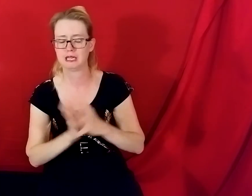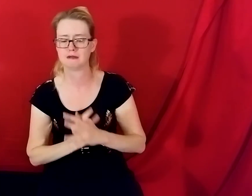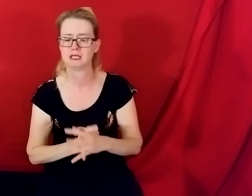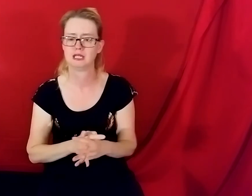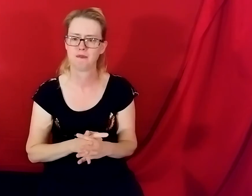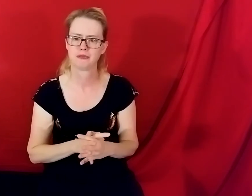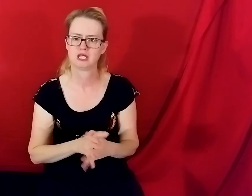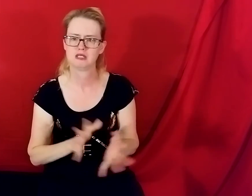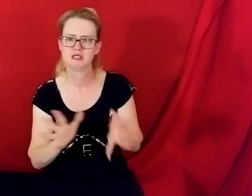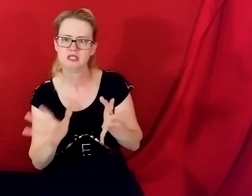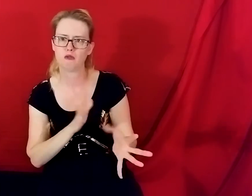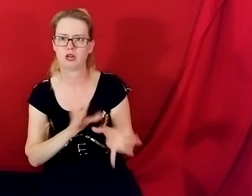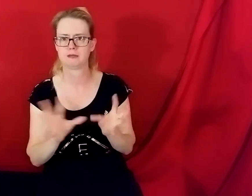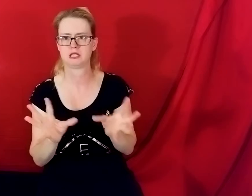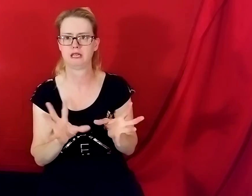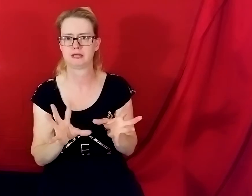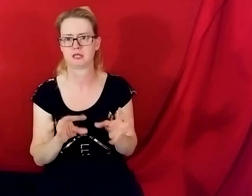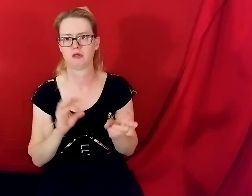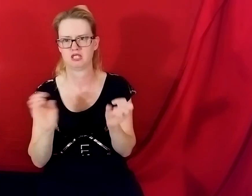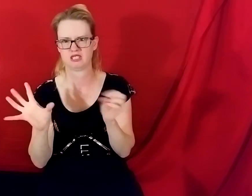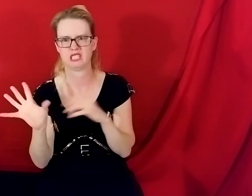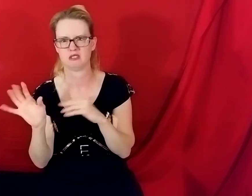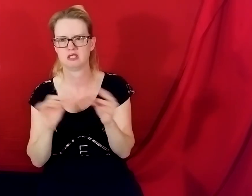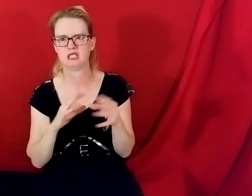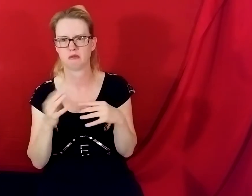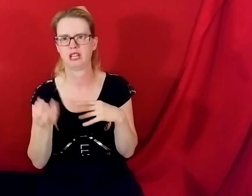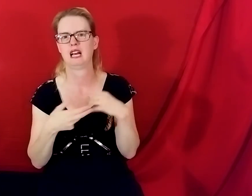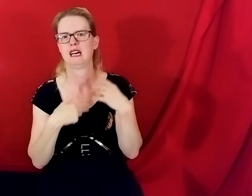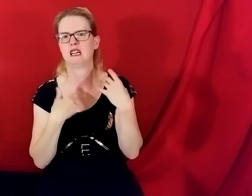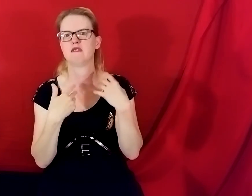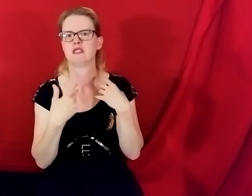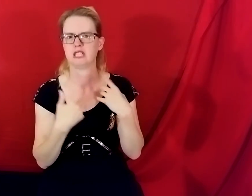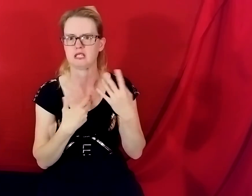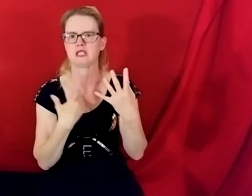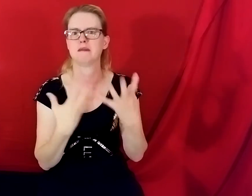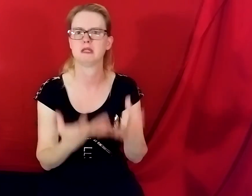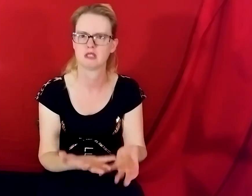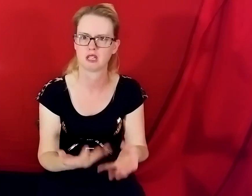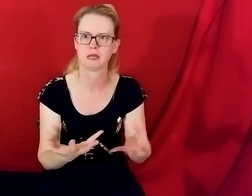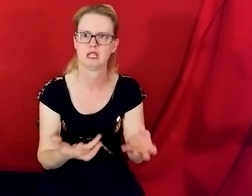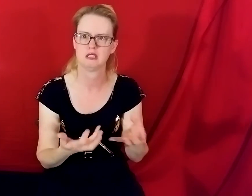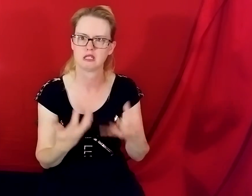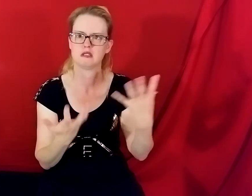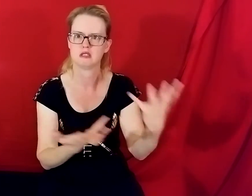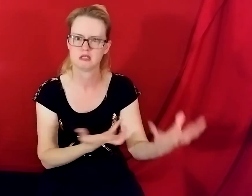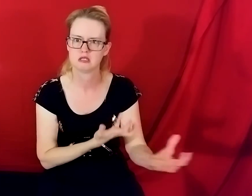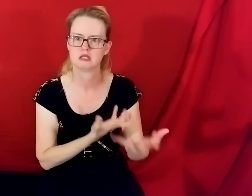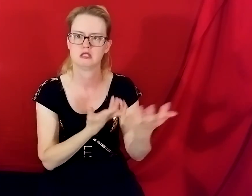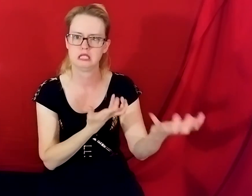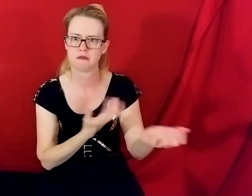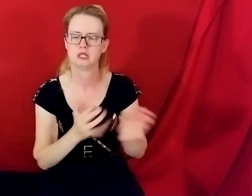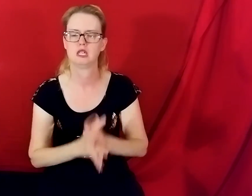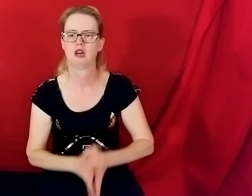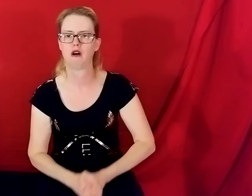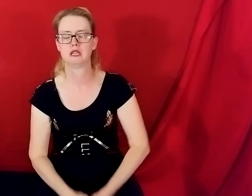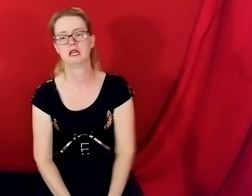yeah right up to date because our theater you know we have things came out a little bit yeah or uh challenge